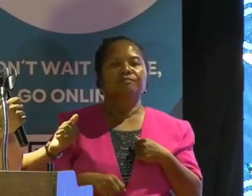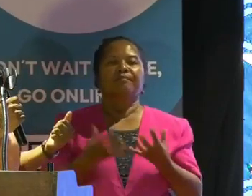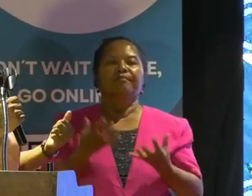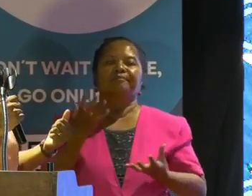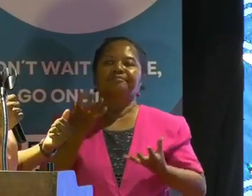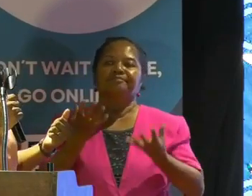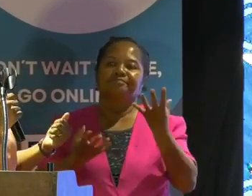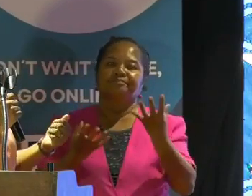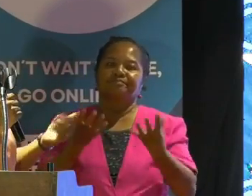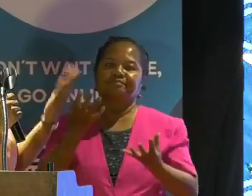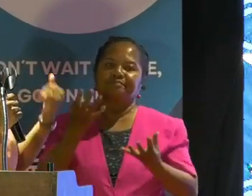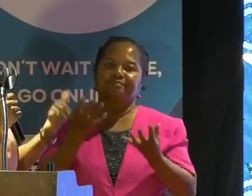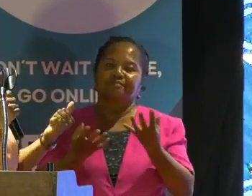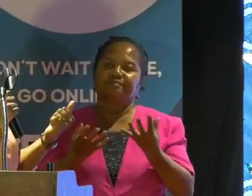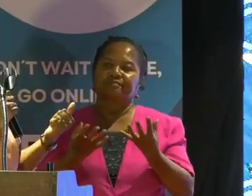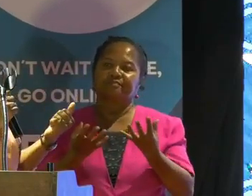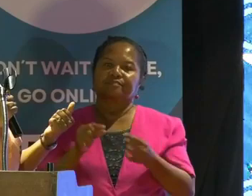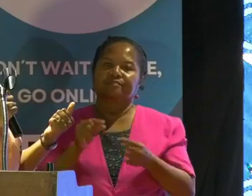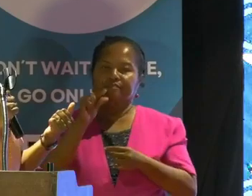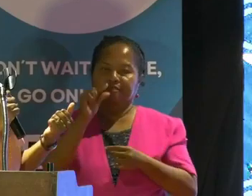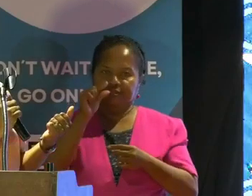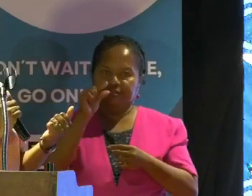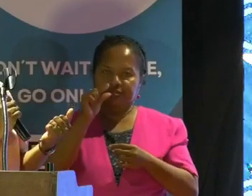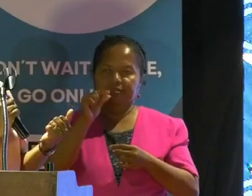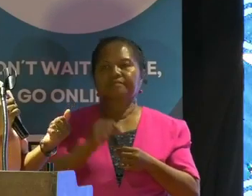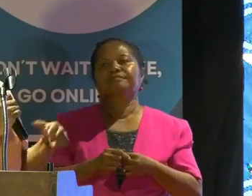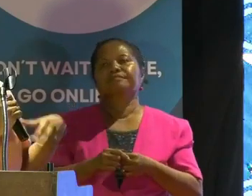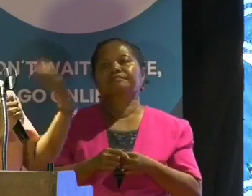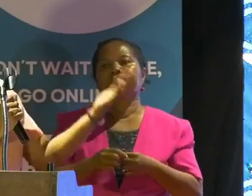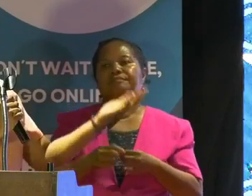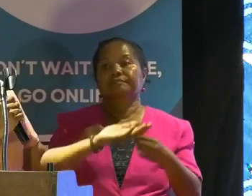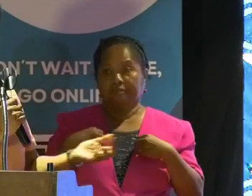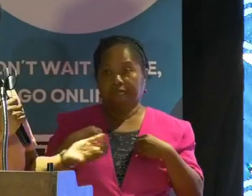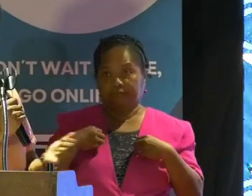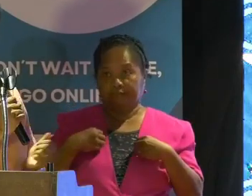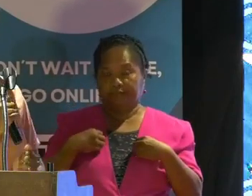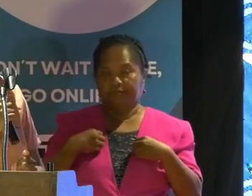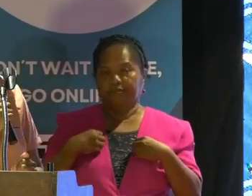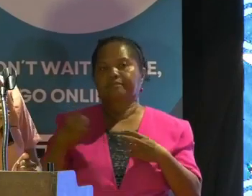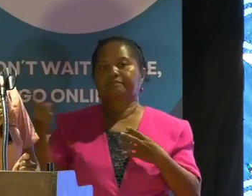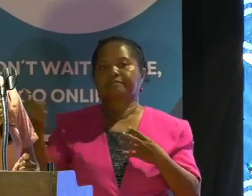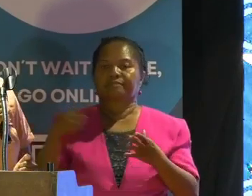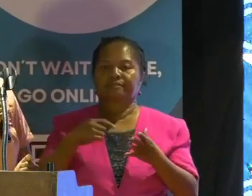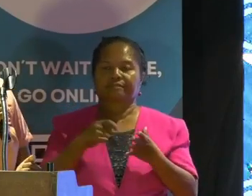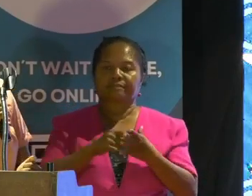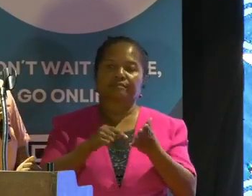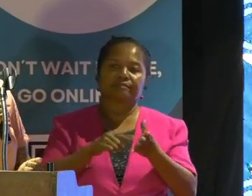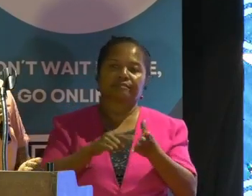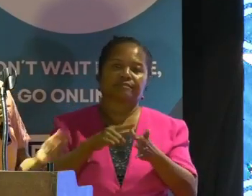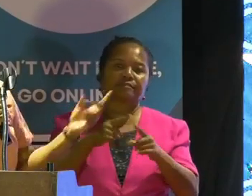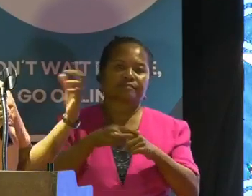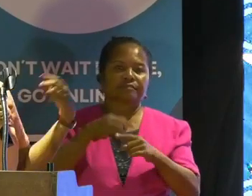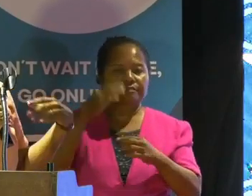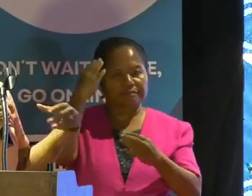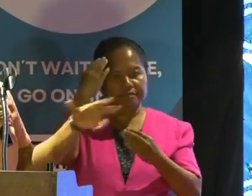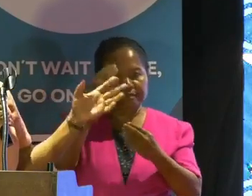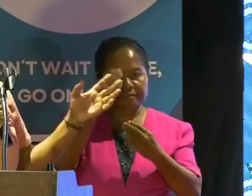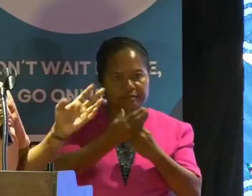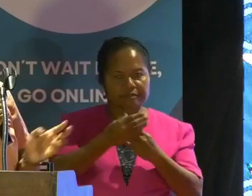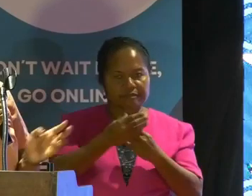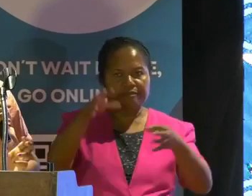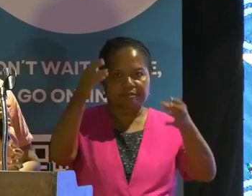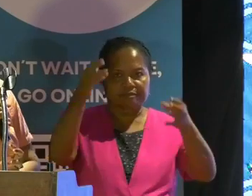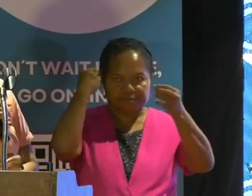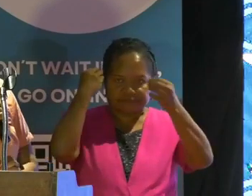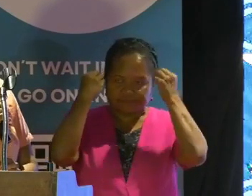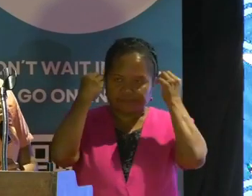comparison between small business tax records and income tax records. So we hope you took some